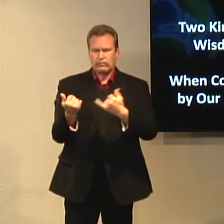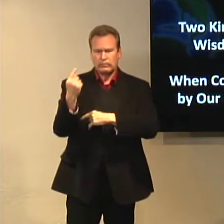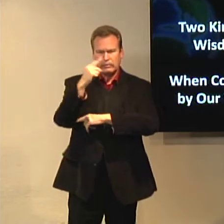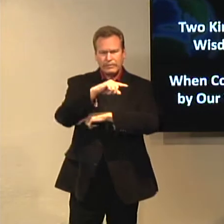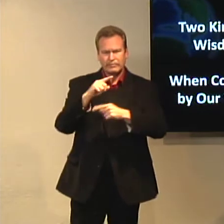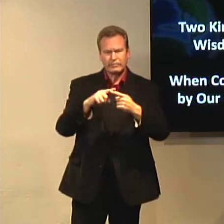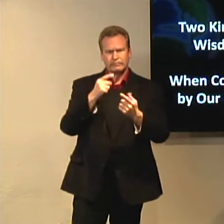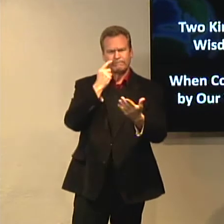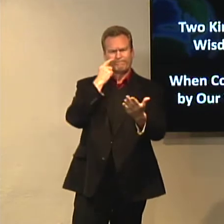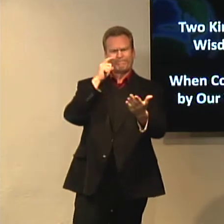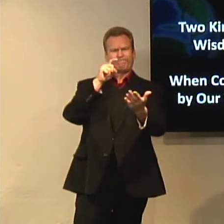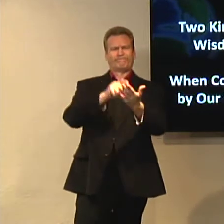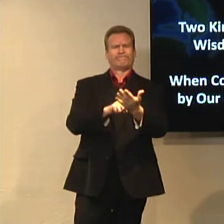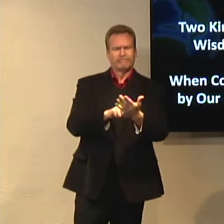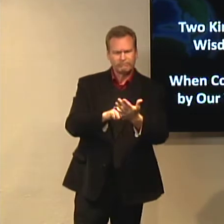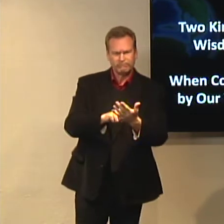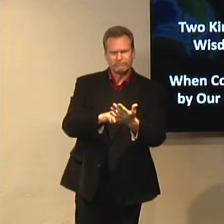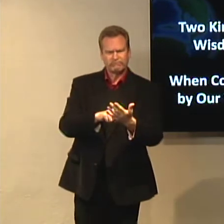distinguish between the two this morning.